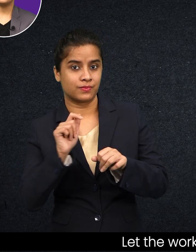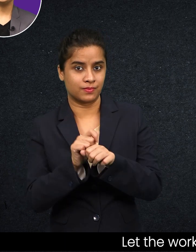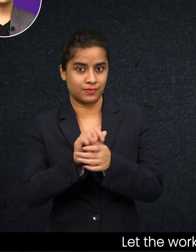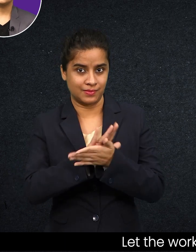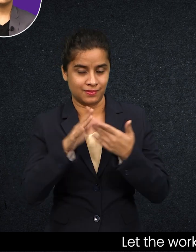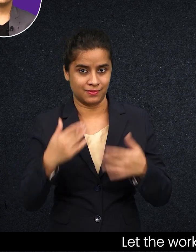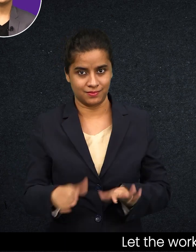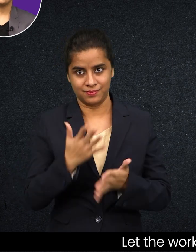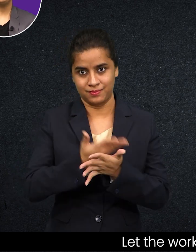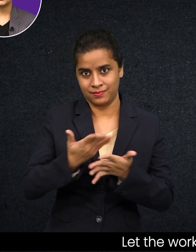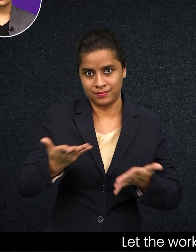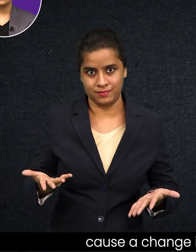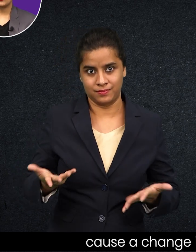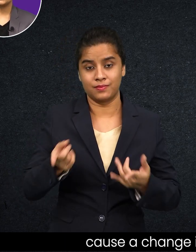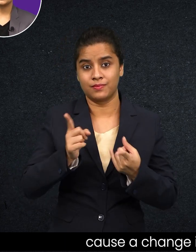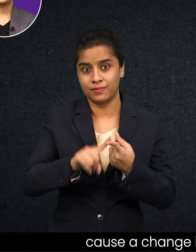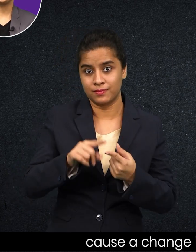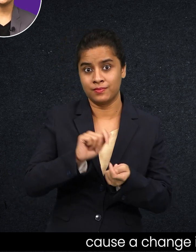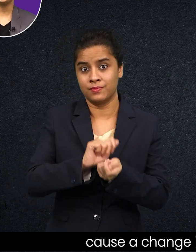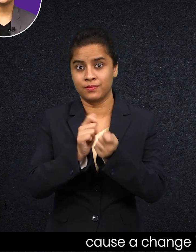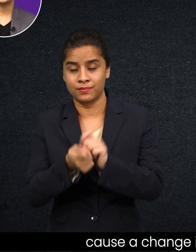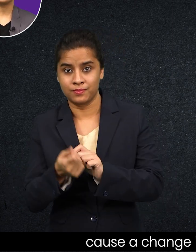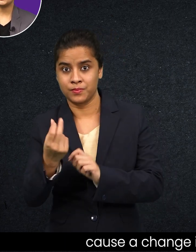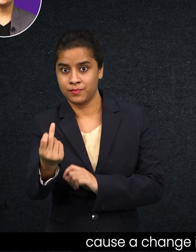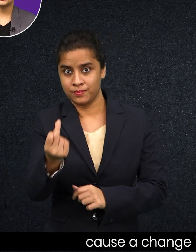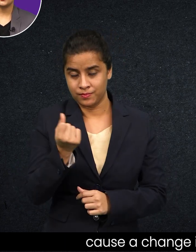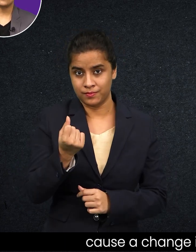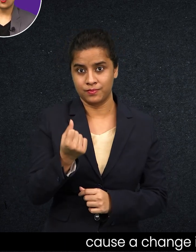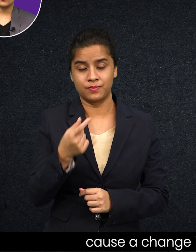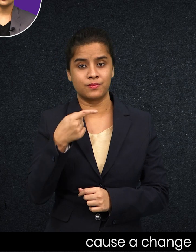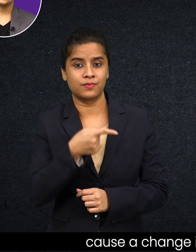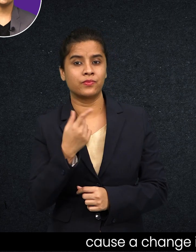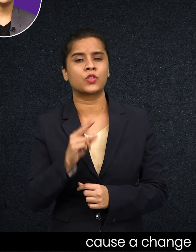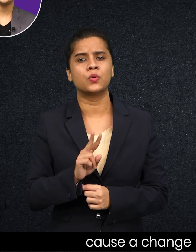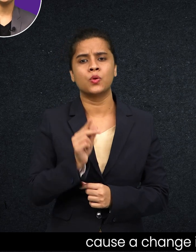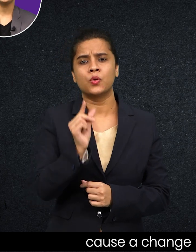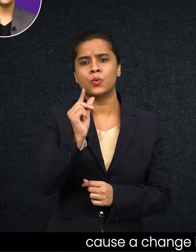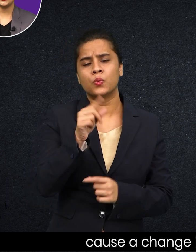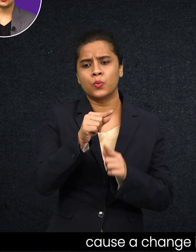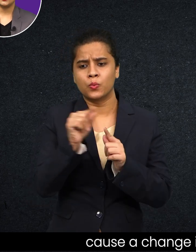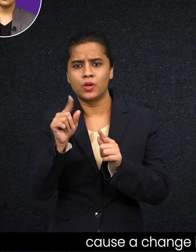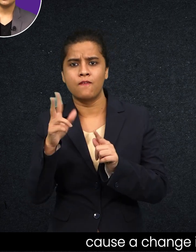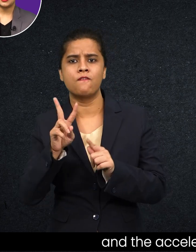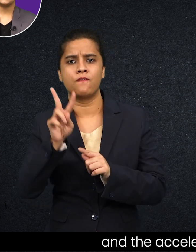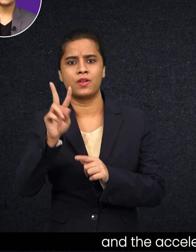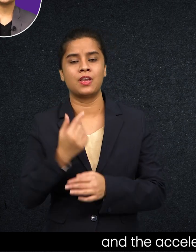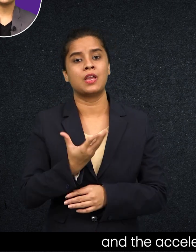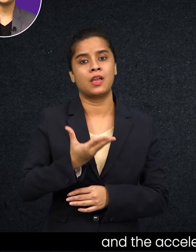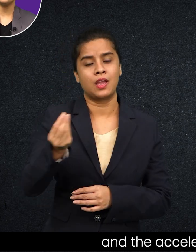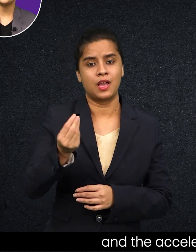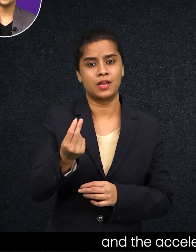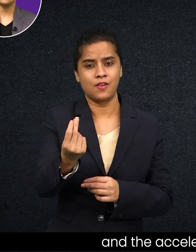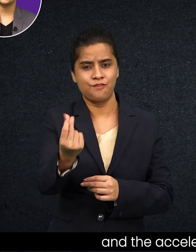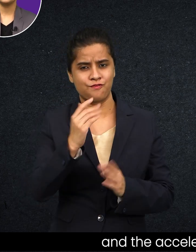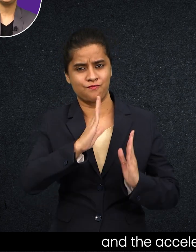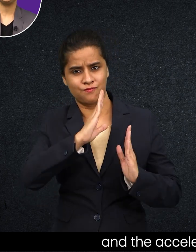Let the work done on the object cause a change in its velocity from u to v and the